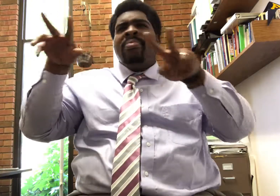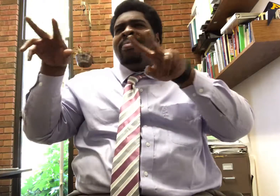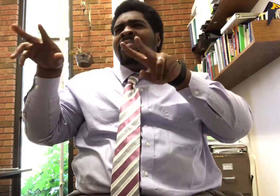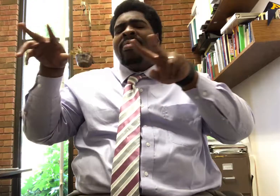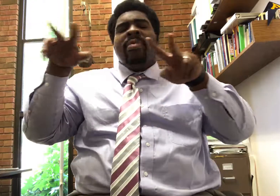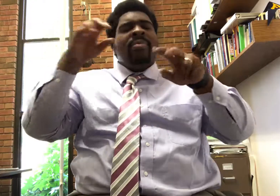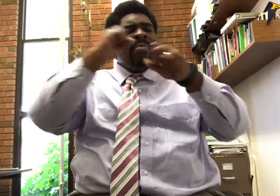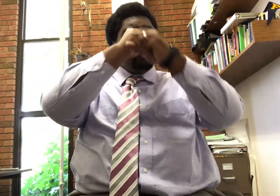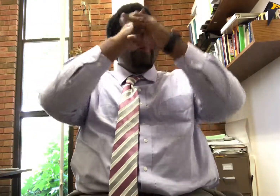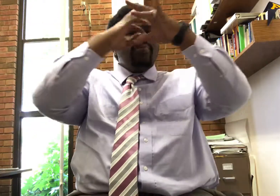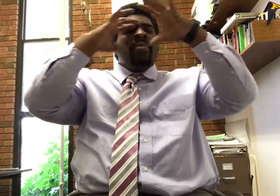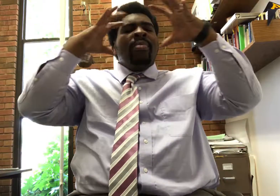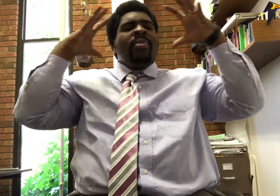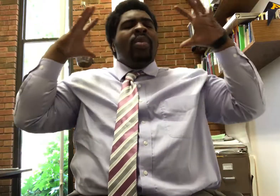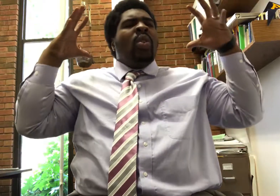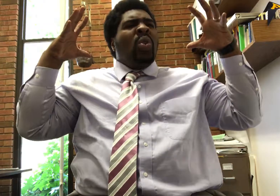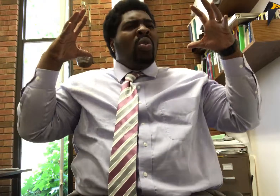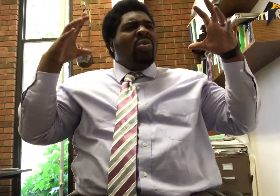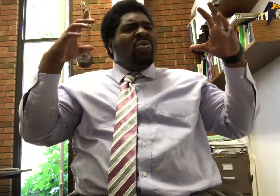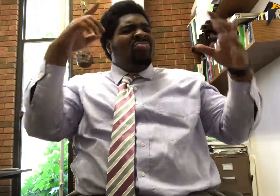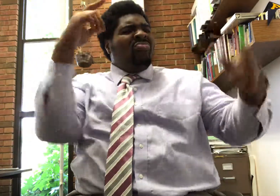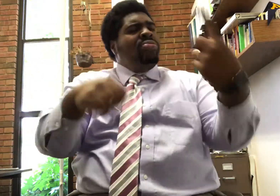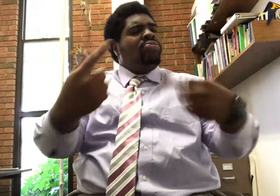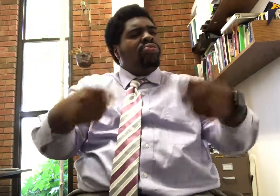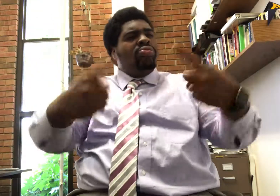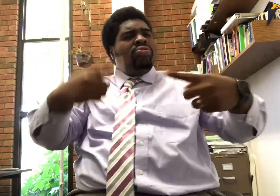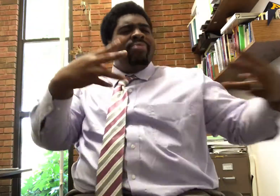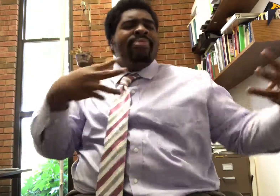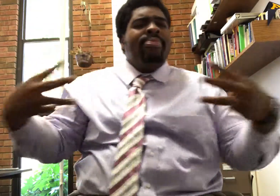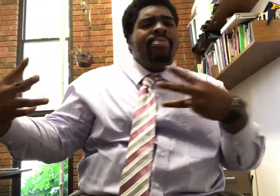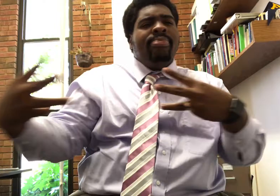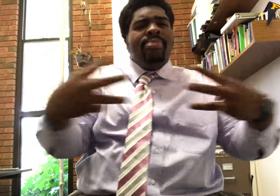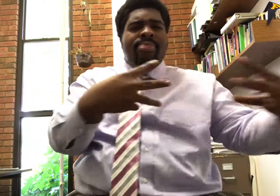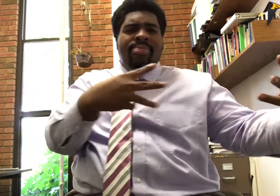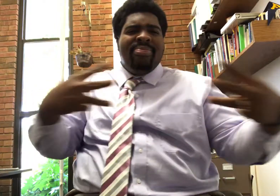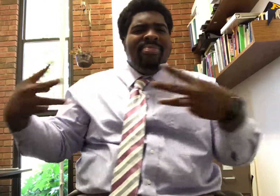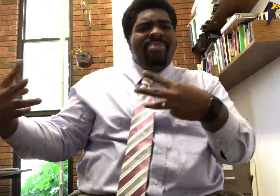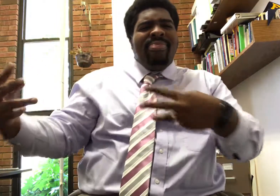struggled to win control of this ancient pile of stone.